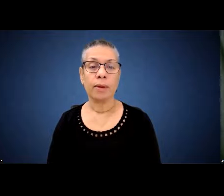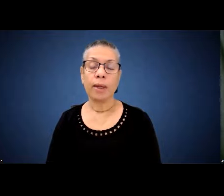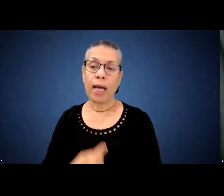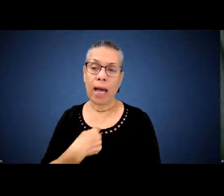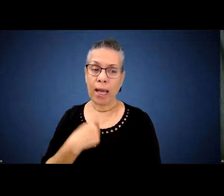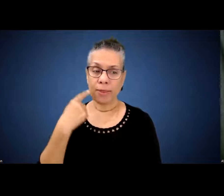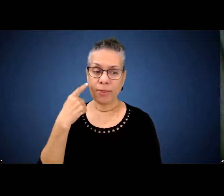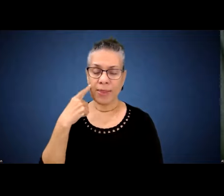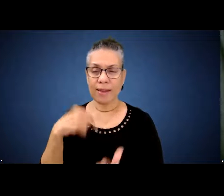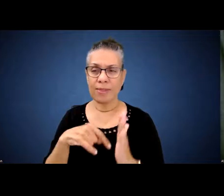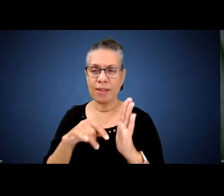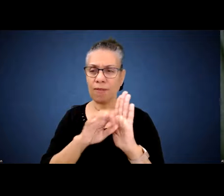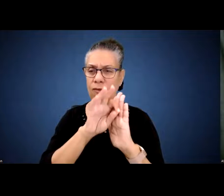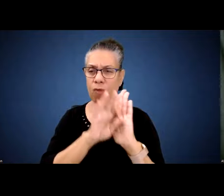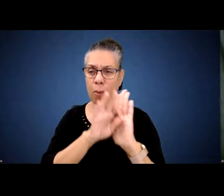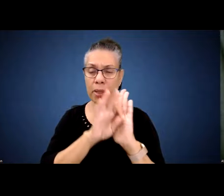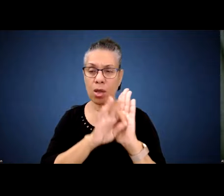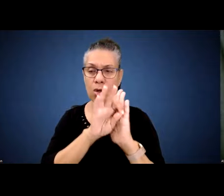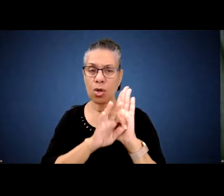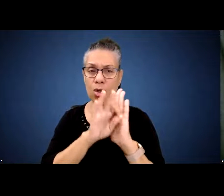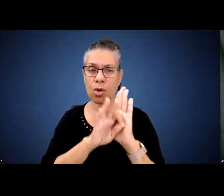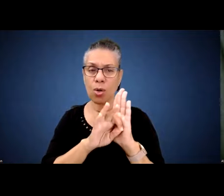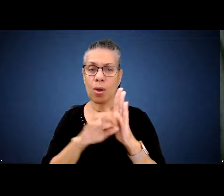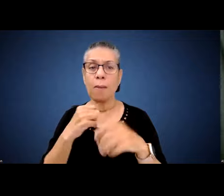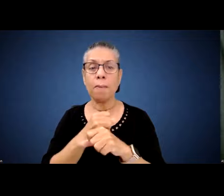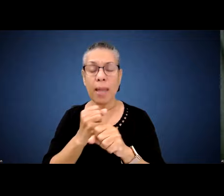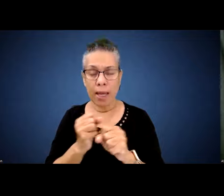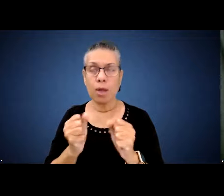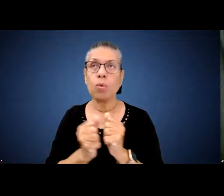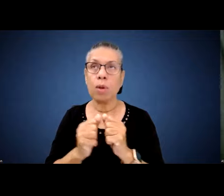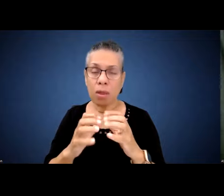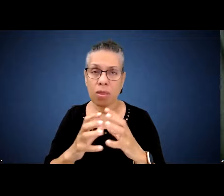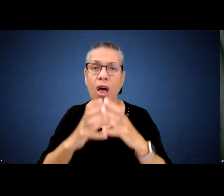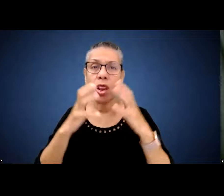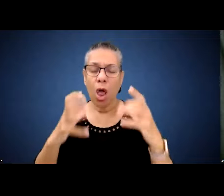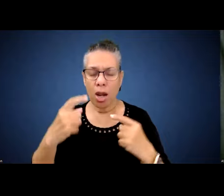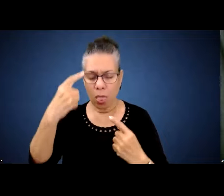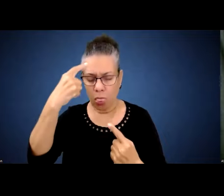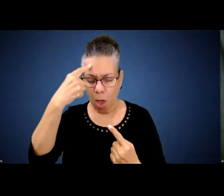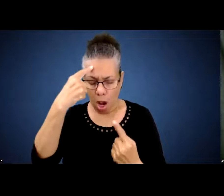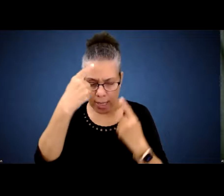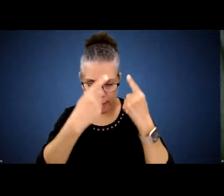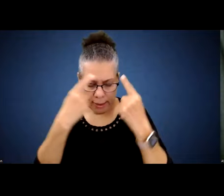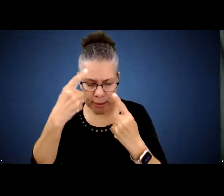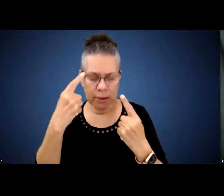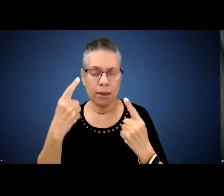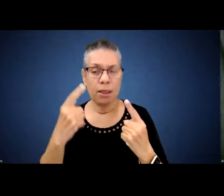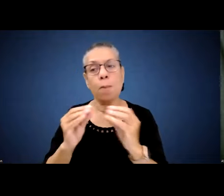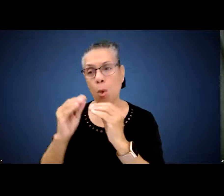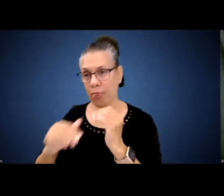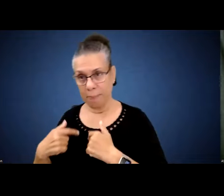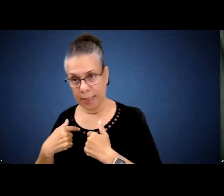these formulas were put together with a lot of thought by people who, have thought this through a lot more than